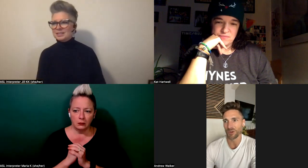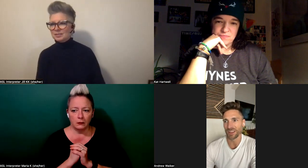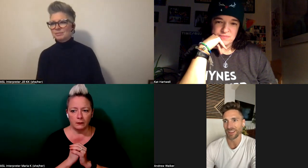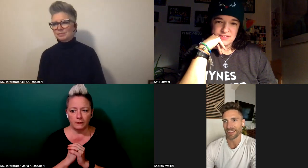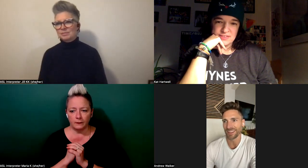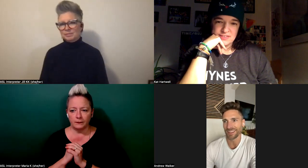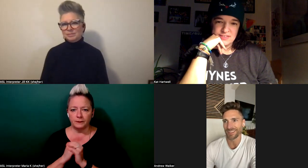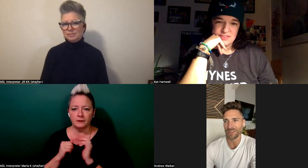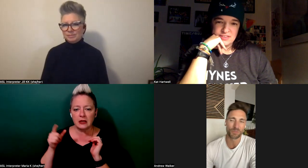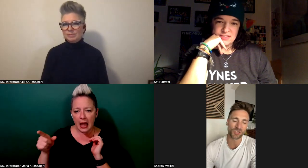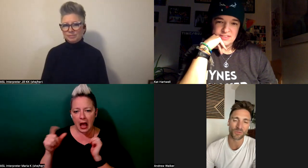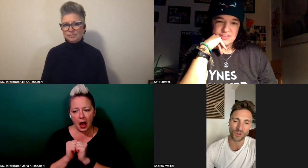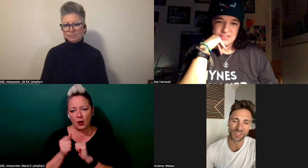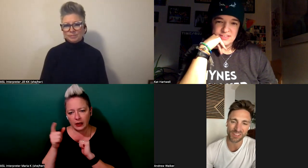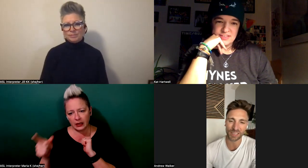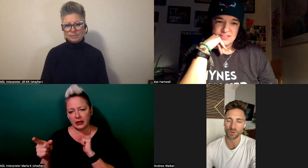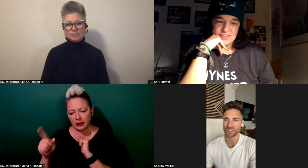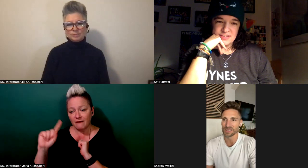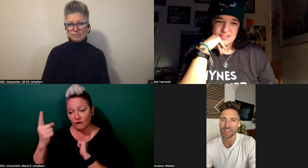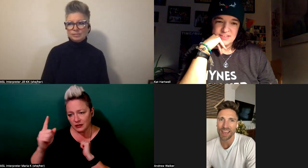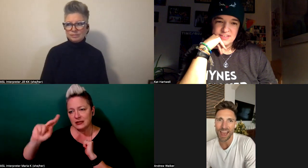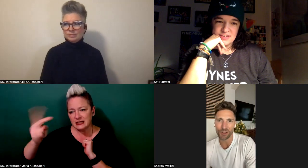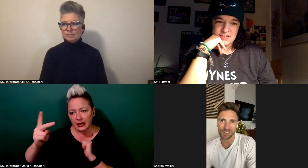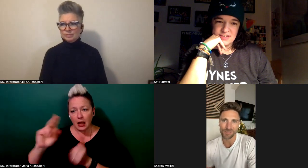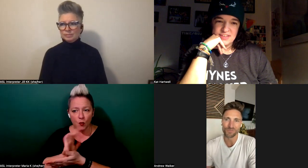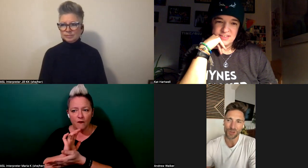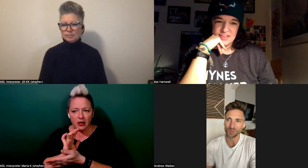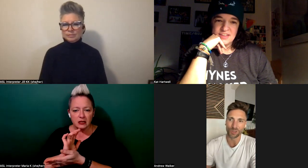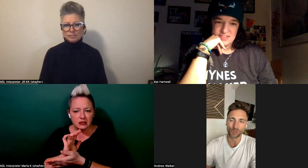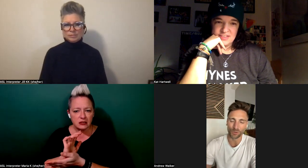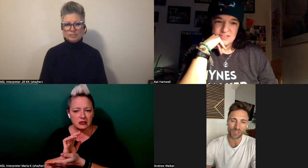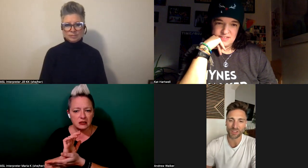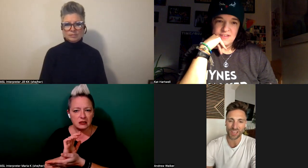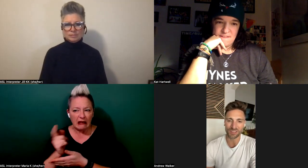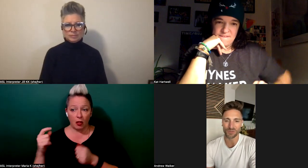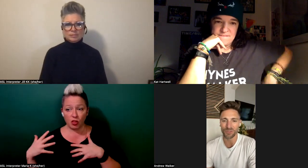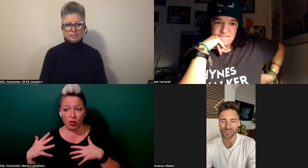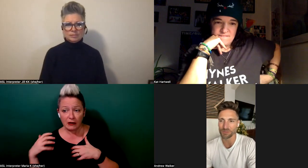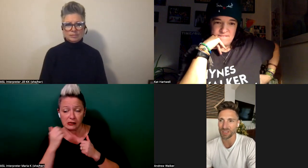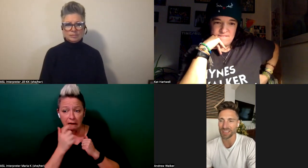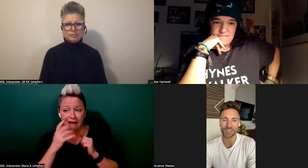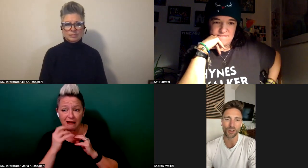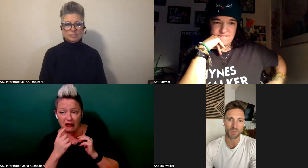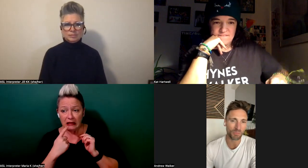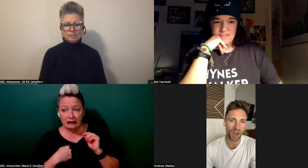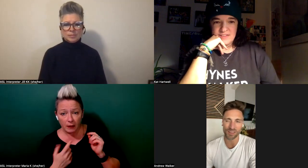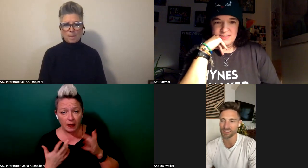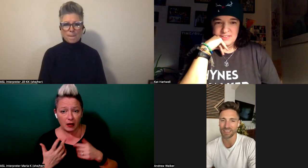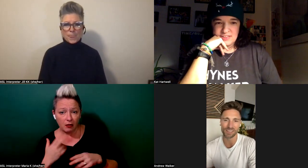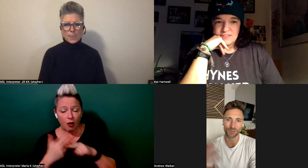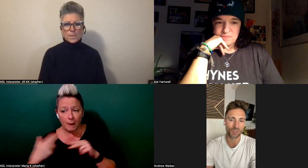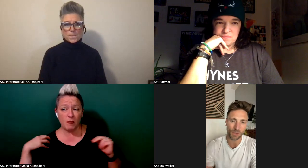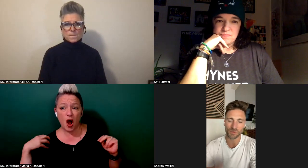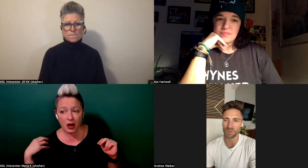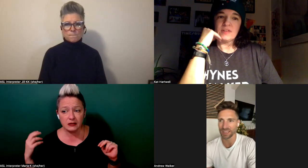he, you know, especially in the first and second movies, how he's, you know, a little nervous about saying certain things to me, and he calls me boss,